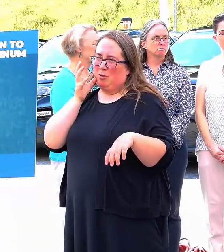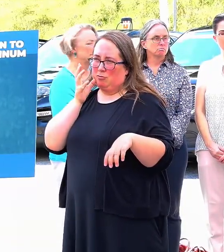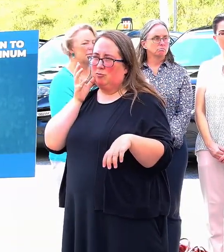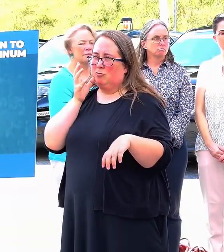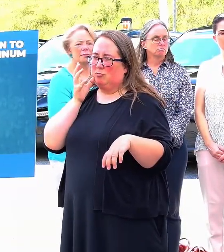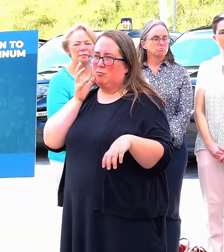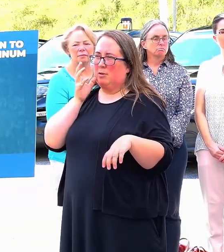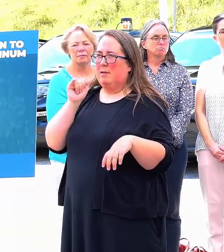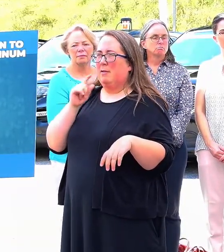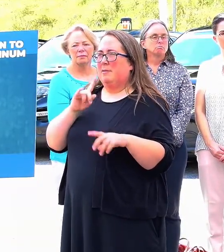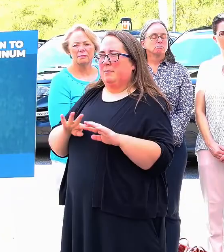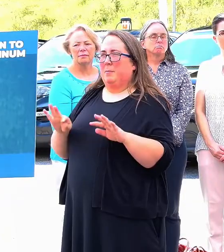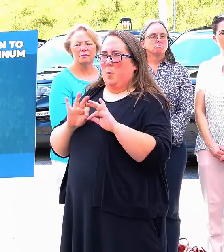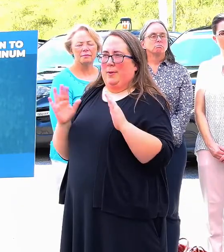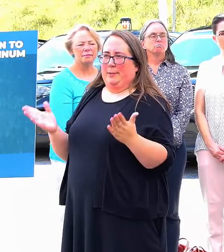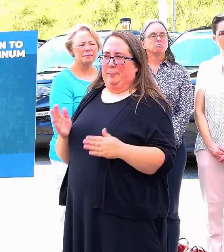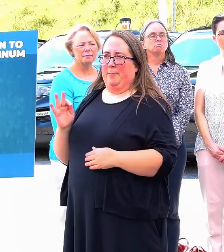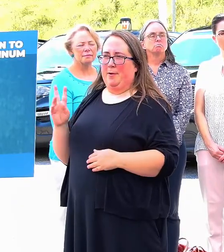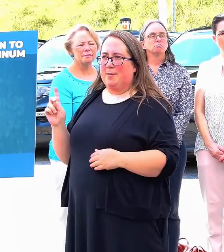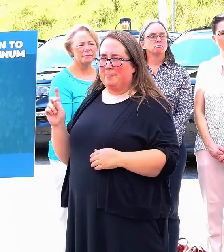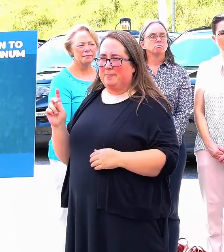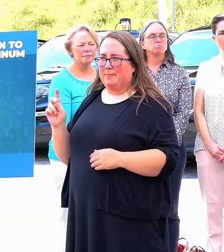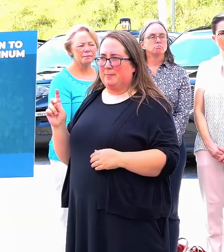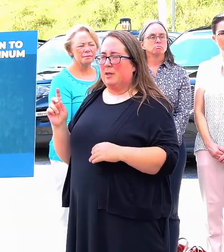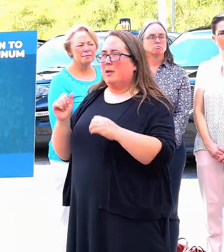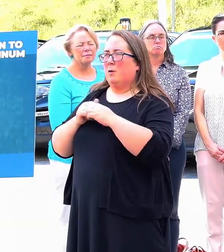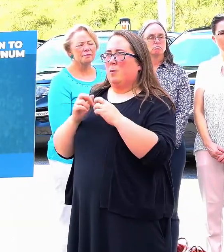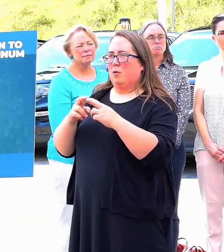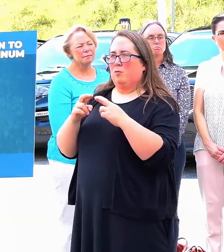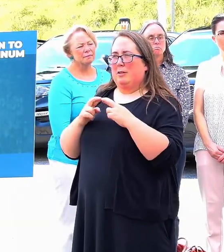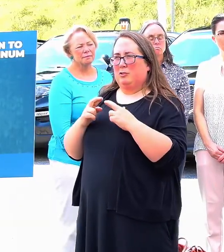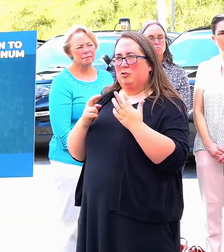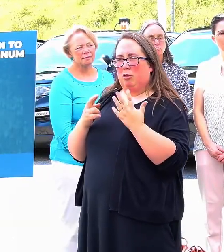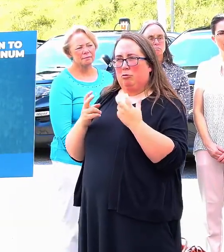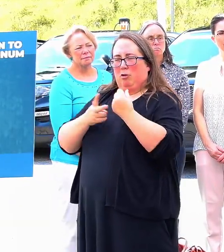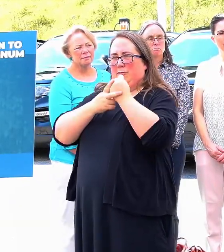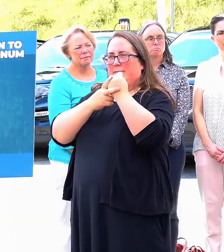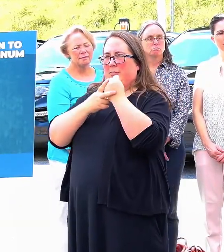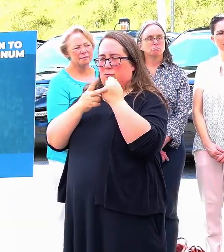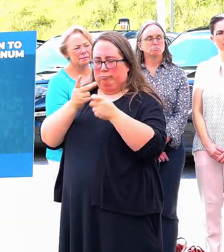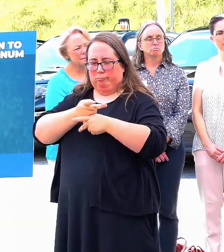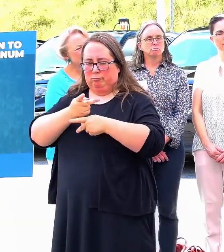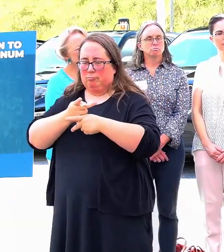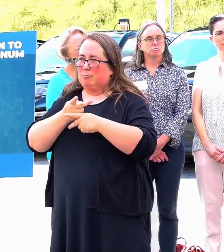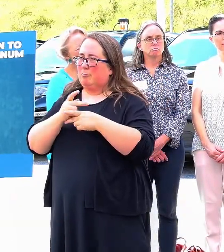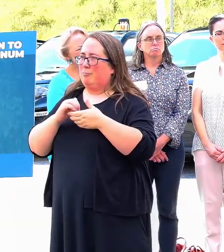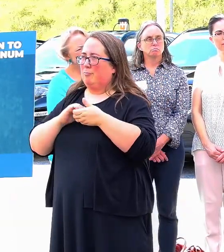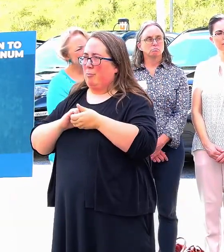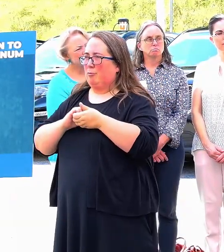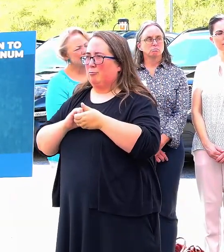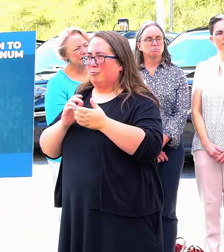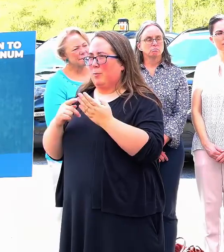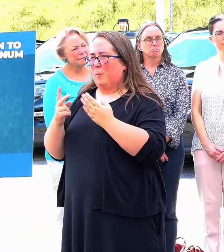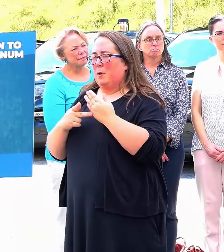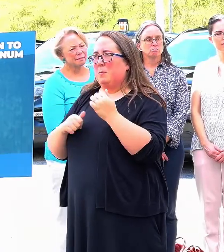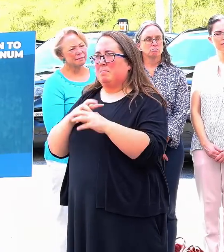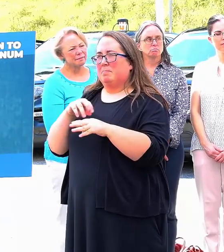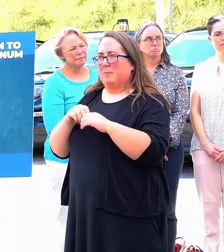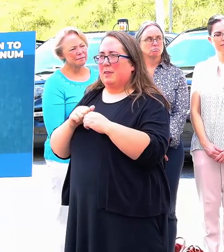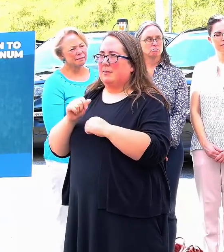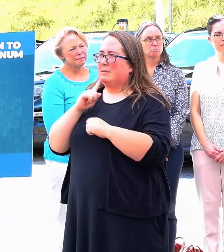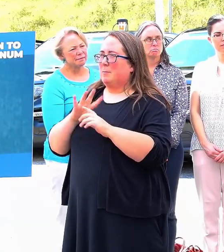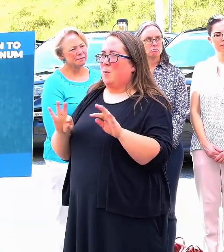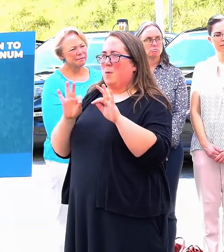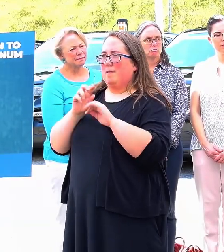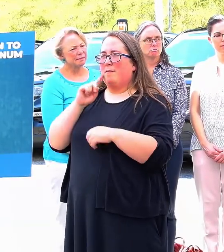which is particularly important here in Maryland with the regional conservation partnership programs that we participate in. That's